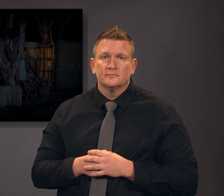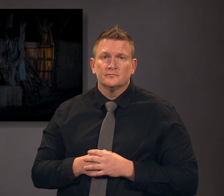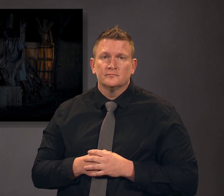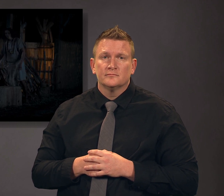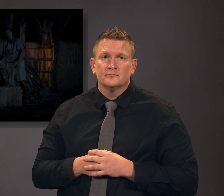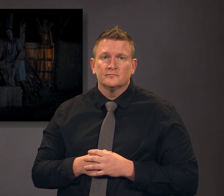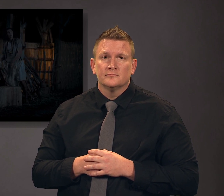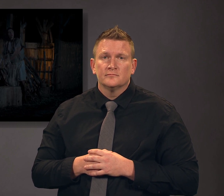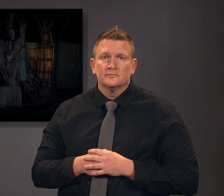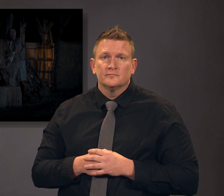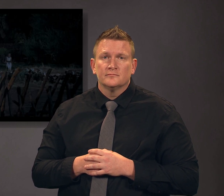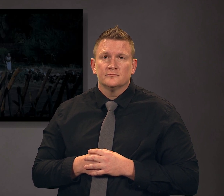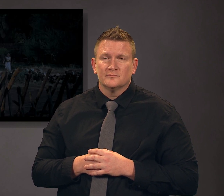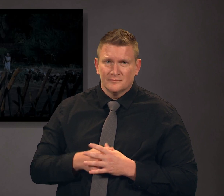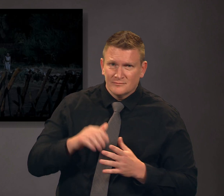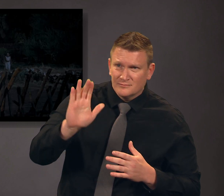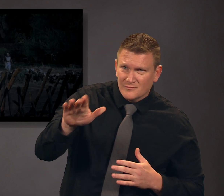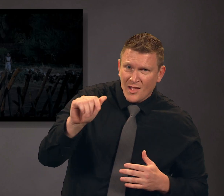Ammon!